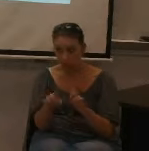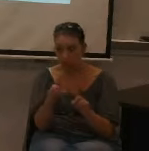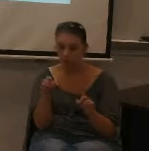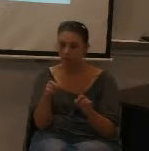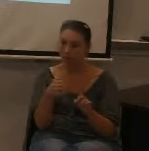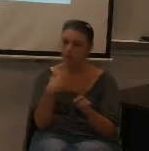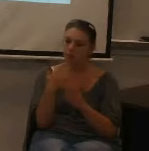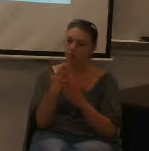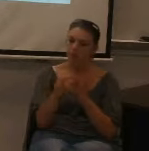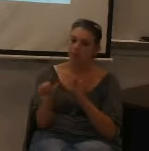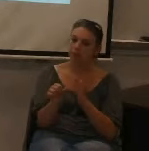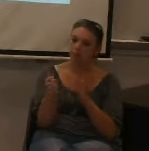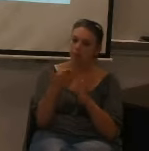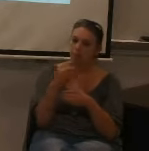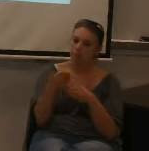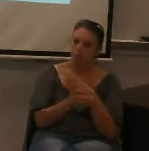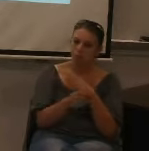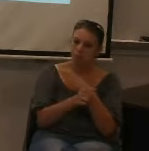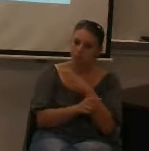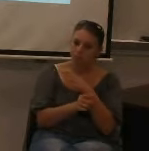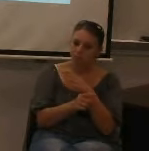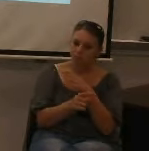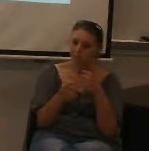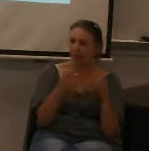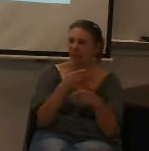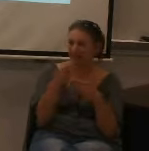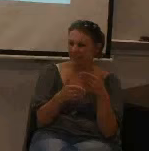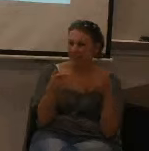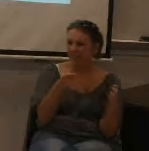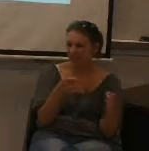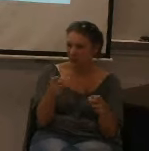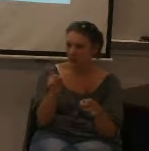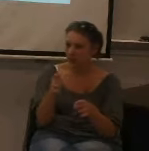do have some other consequences that we need to be aware of as we go through